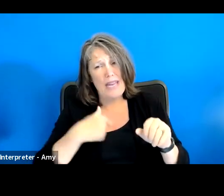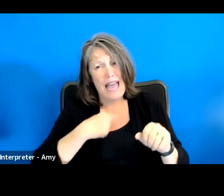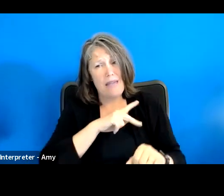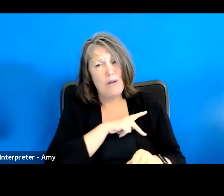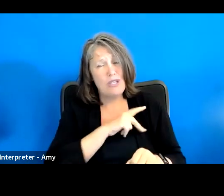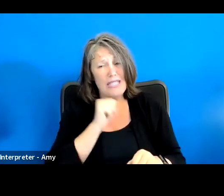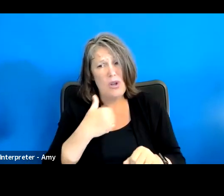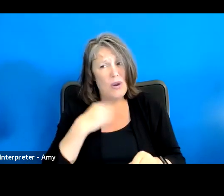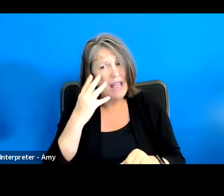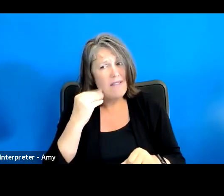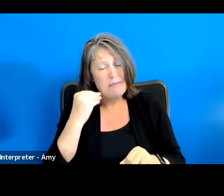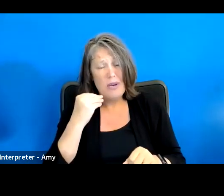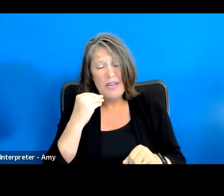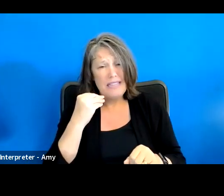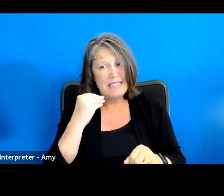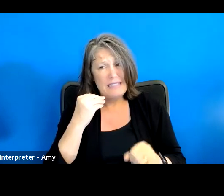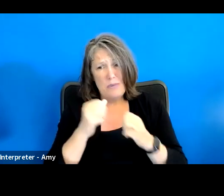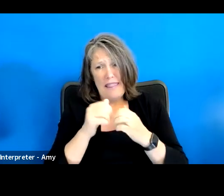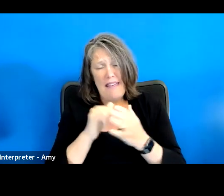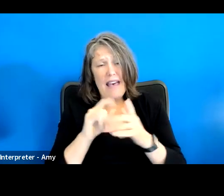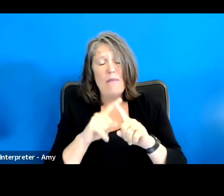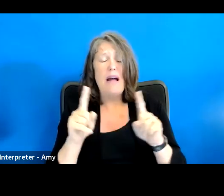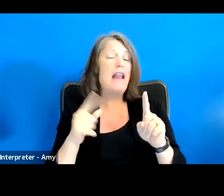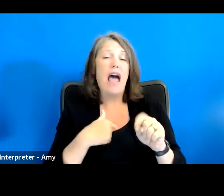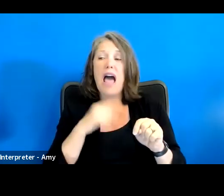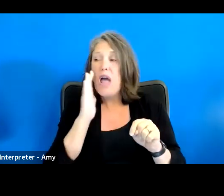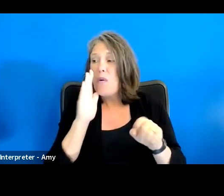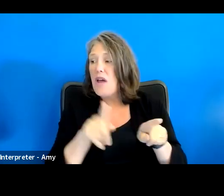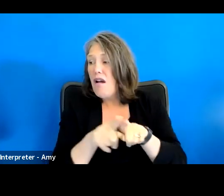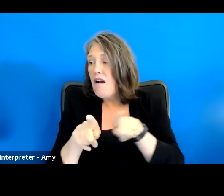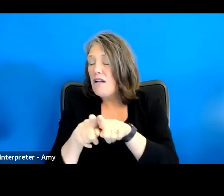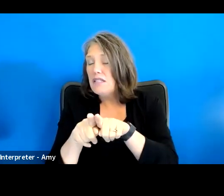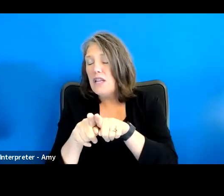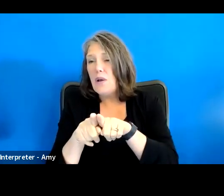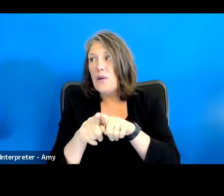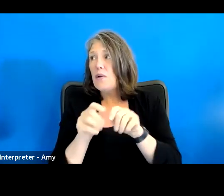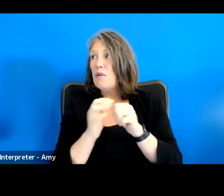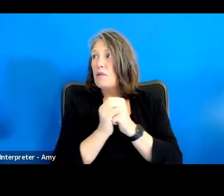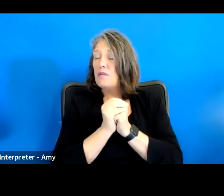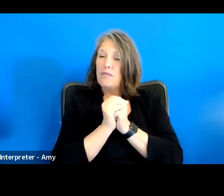have experience navigating that. And I would also